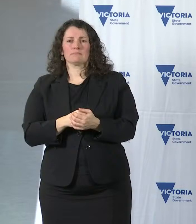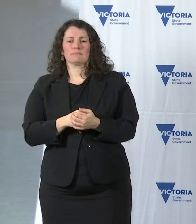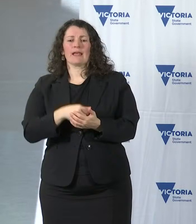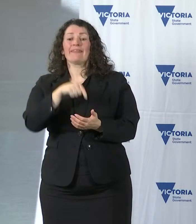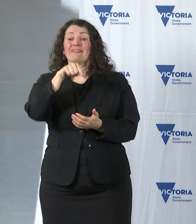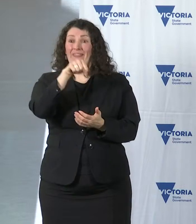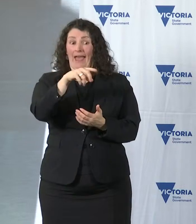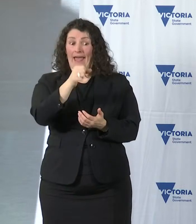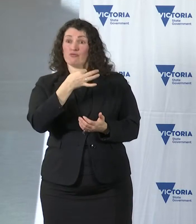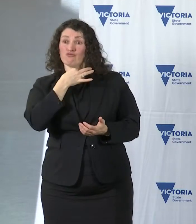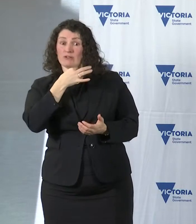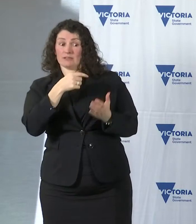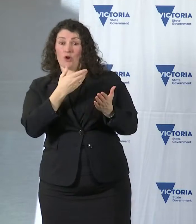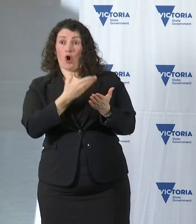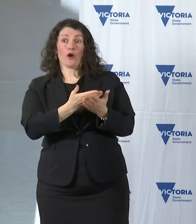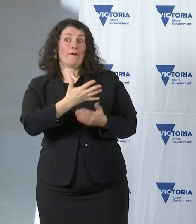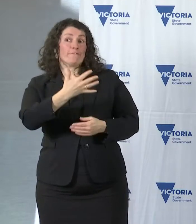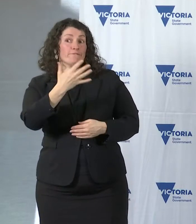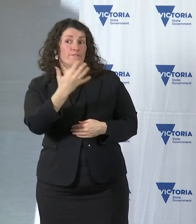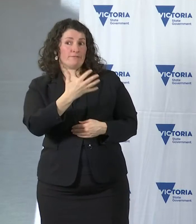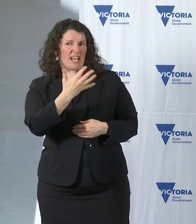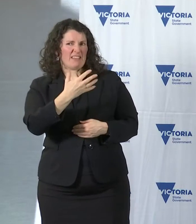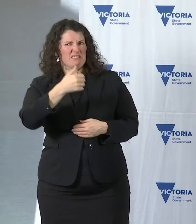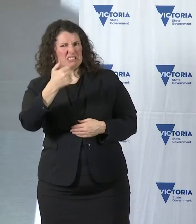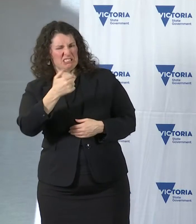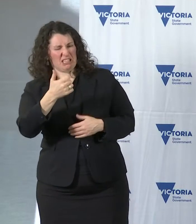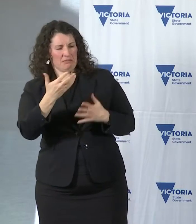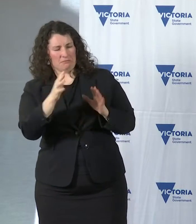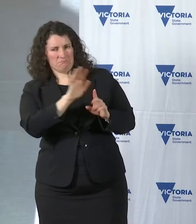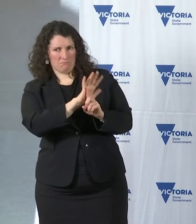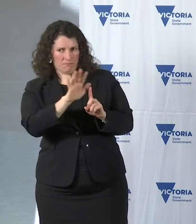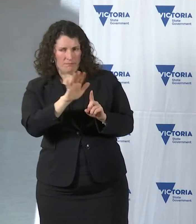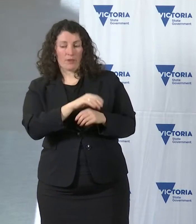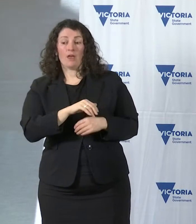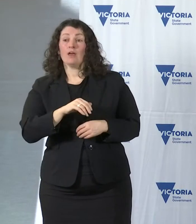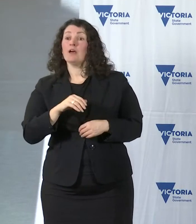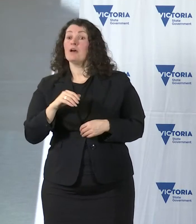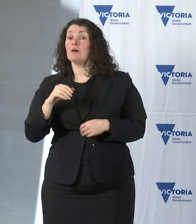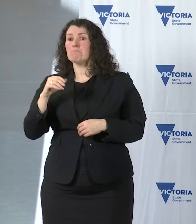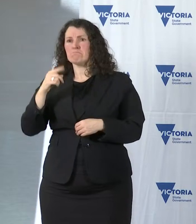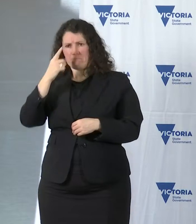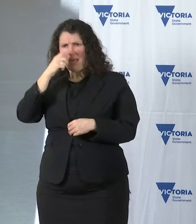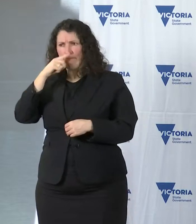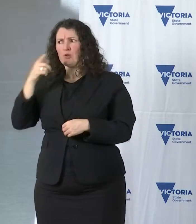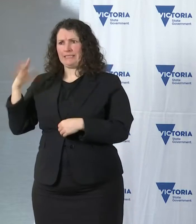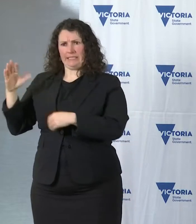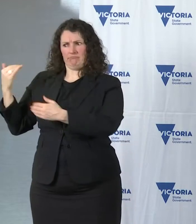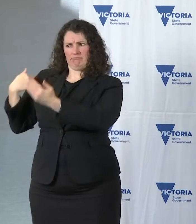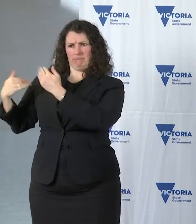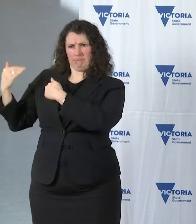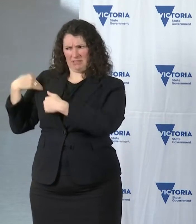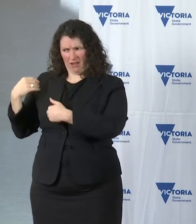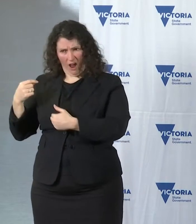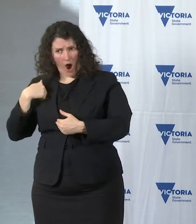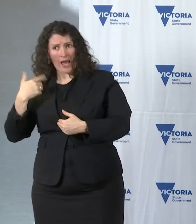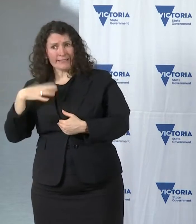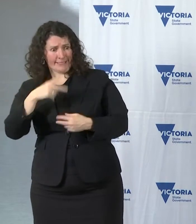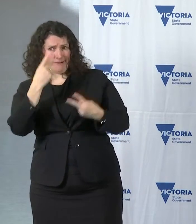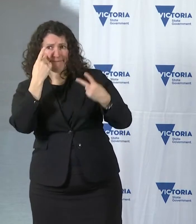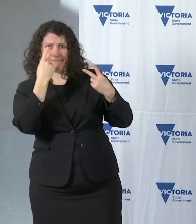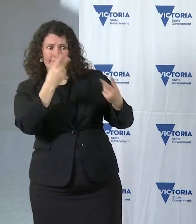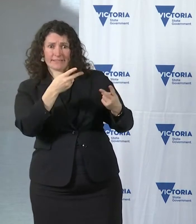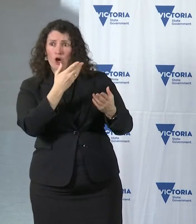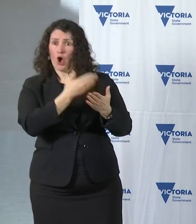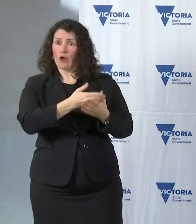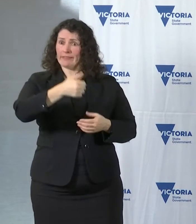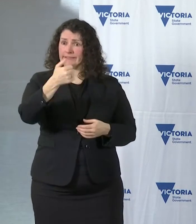16th, had checked in using the QR code and then didn't receive a text until last night saying that they were